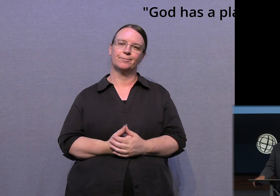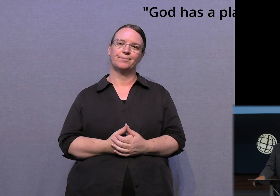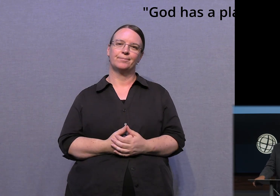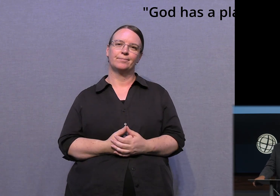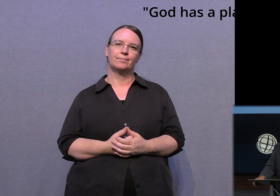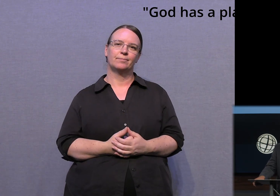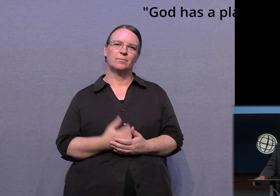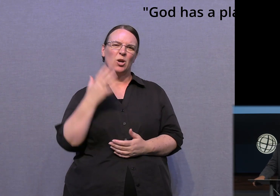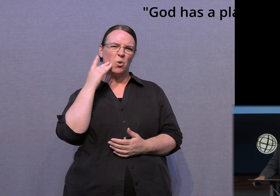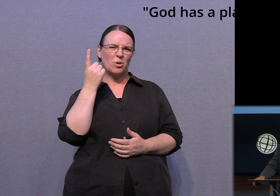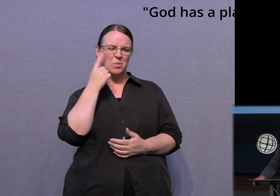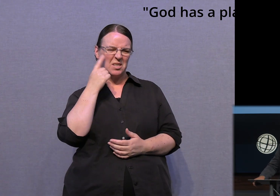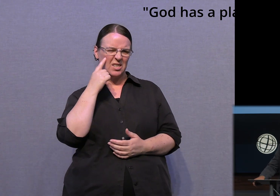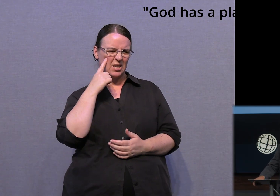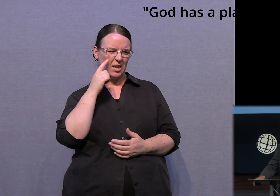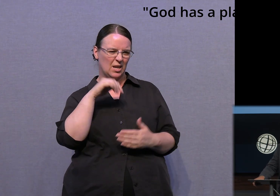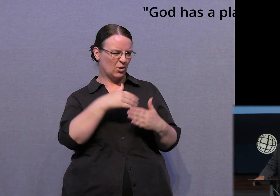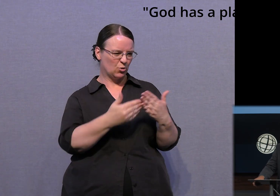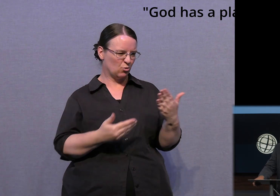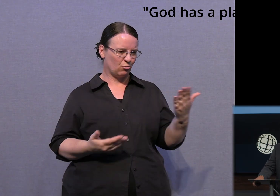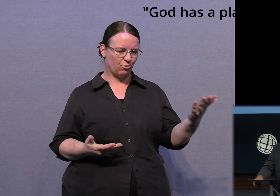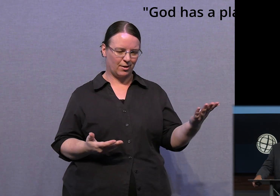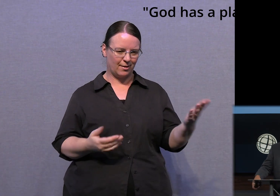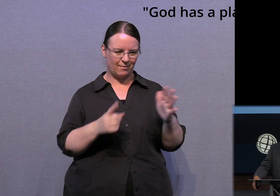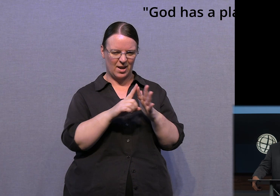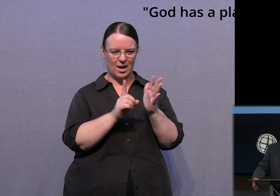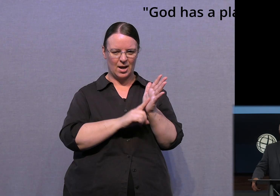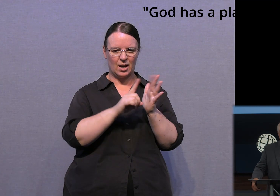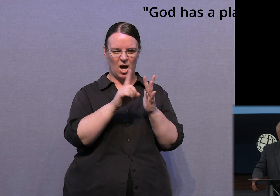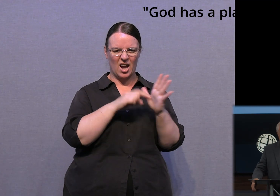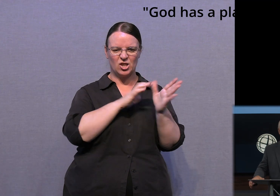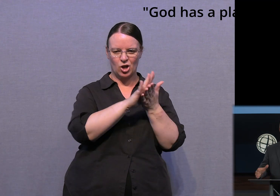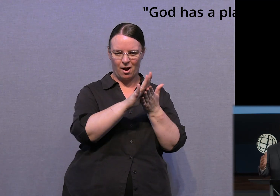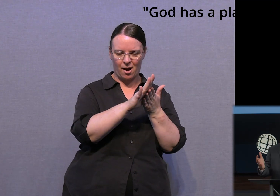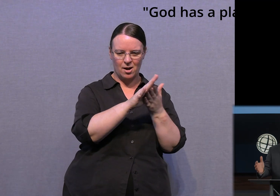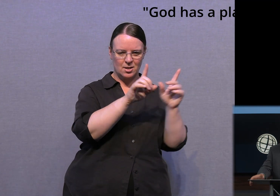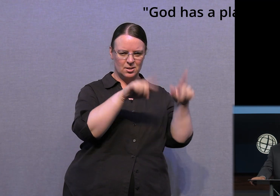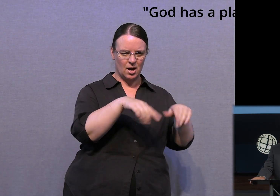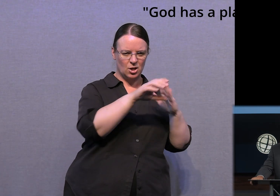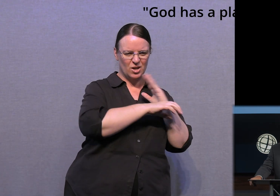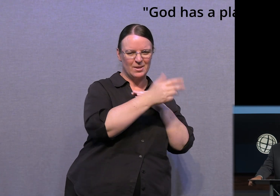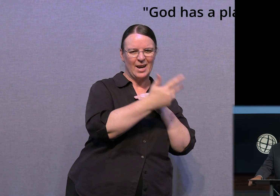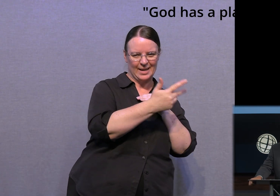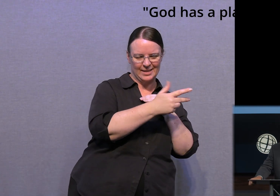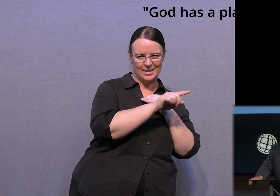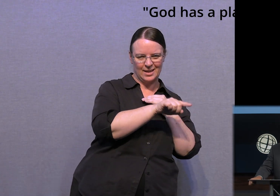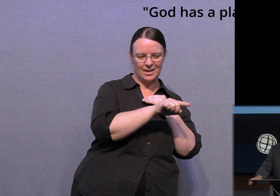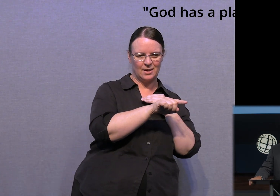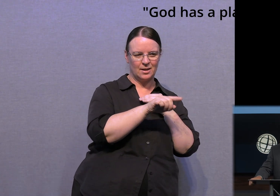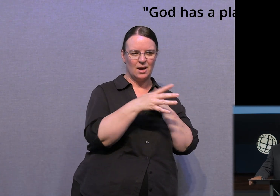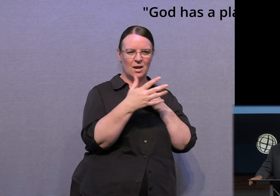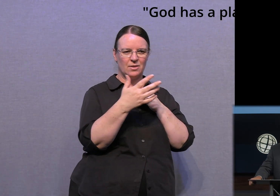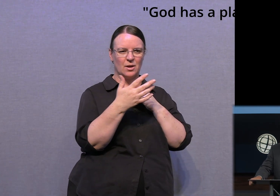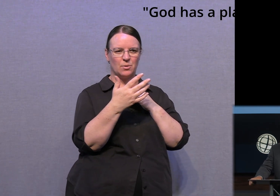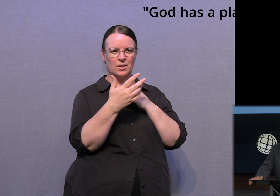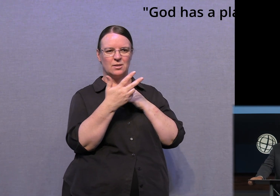story of Elijah, of course, we see from chapter 18 that he won great victory over the 850 false prophets